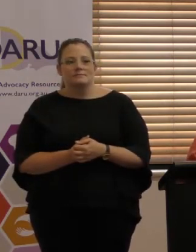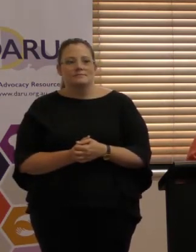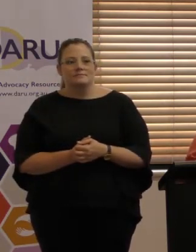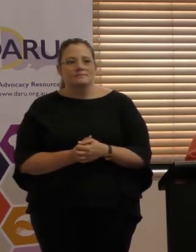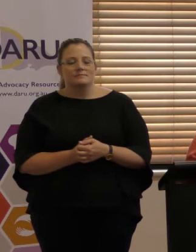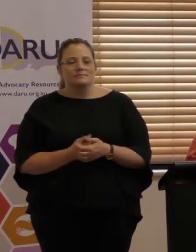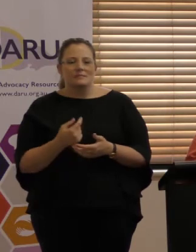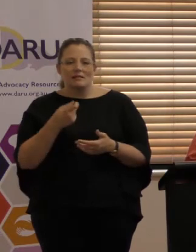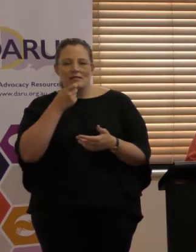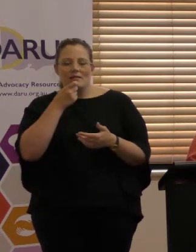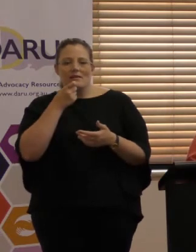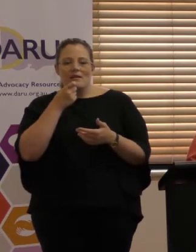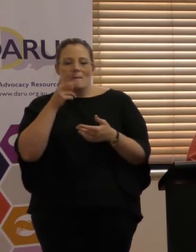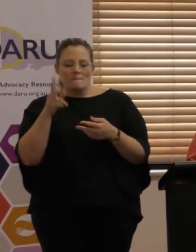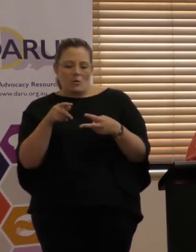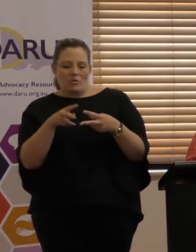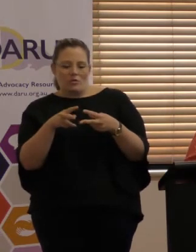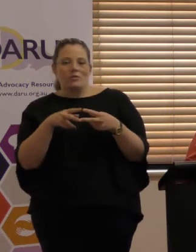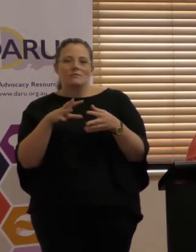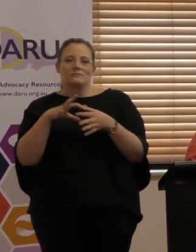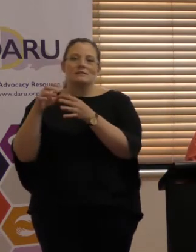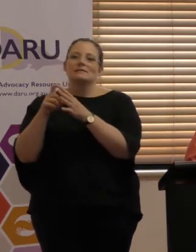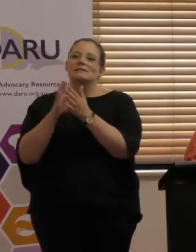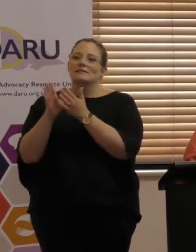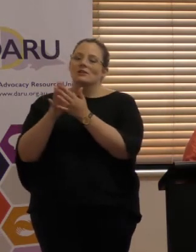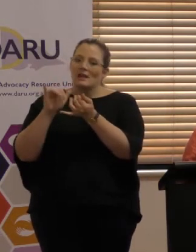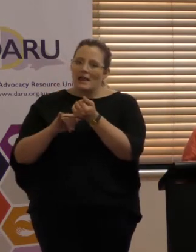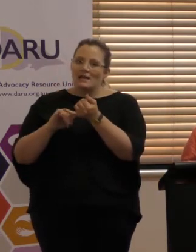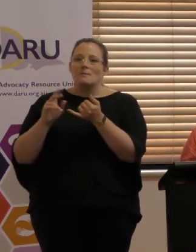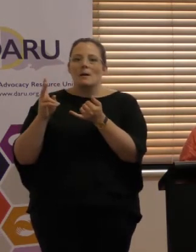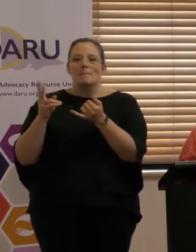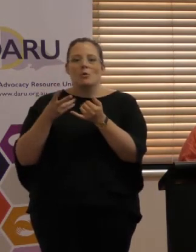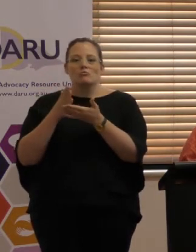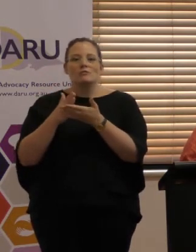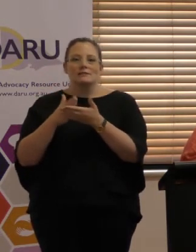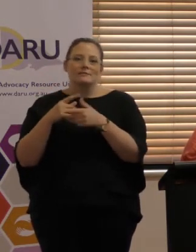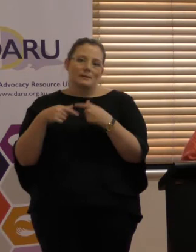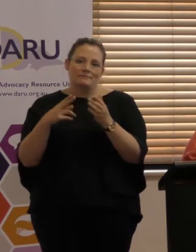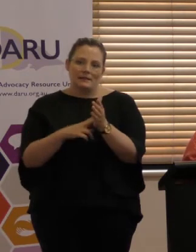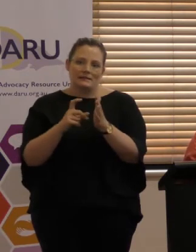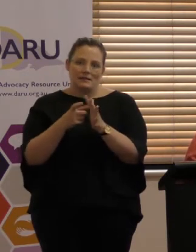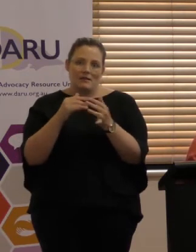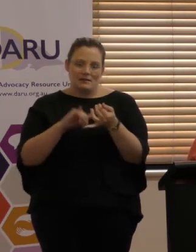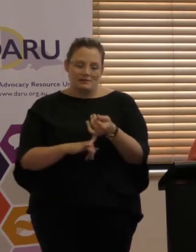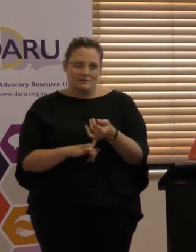because that's both about DHHS but increasingly about the NDIS. about